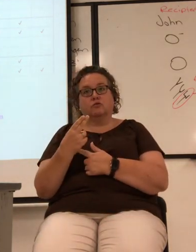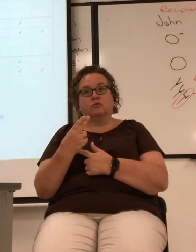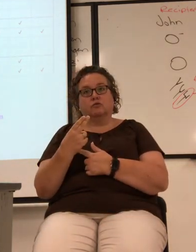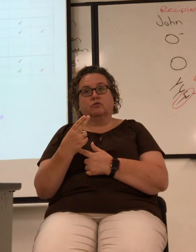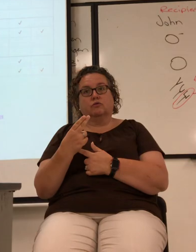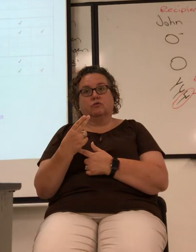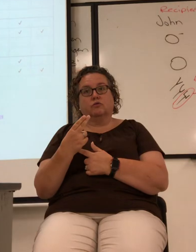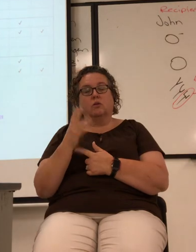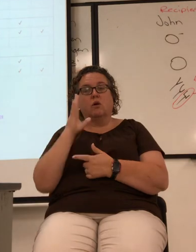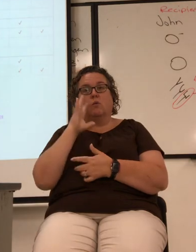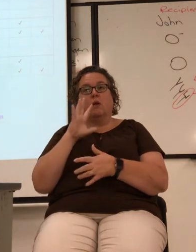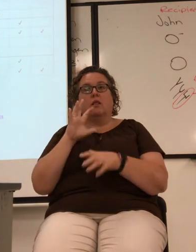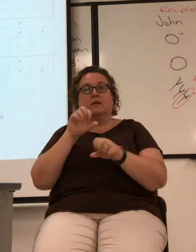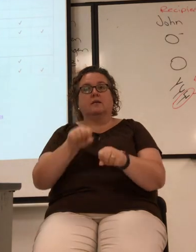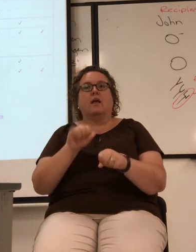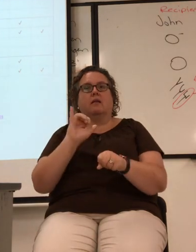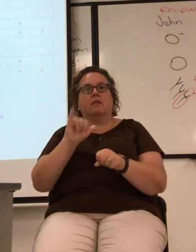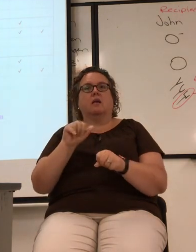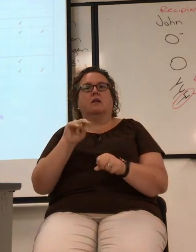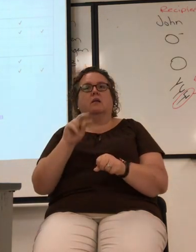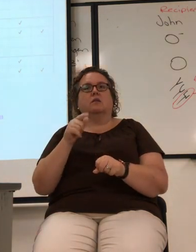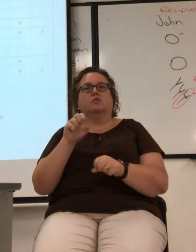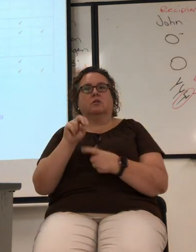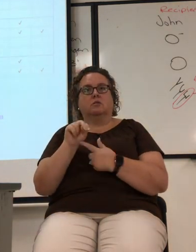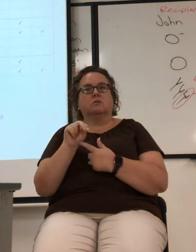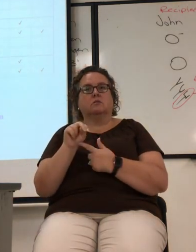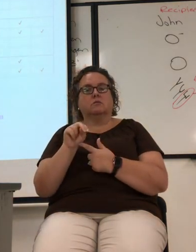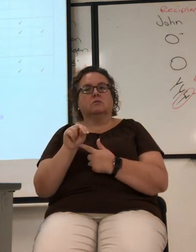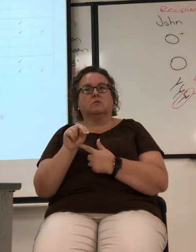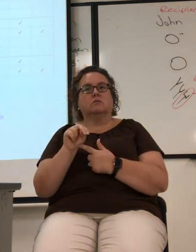attack that antigen. So